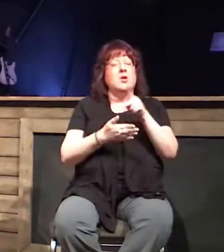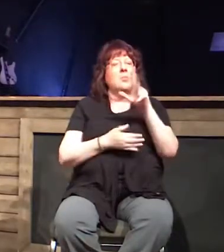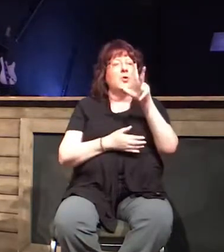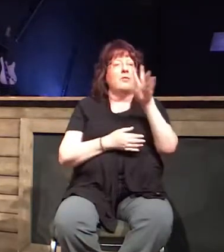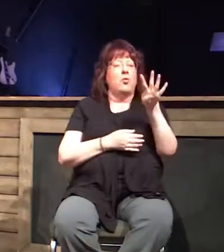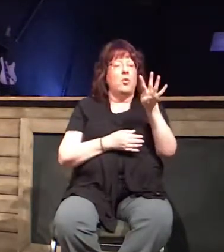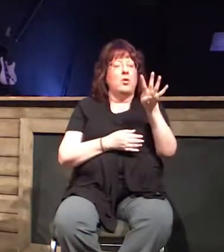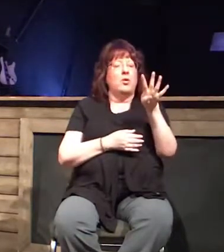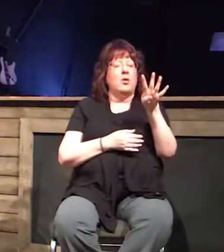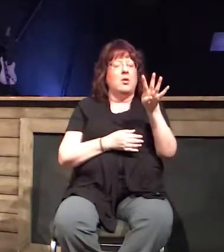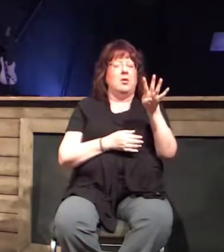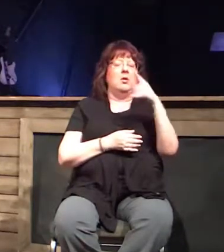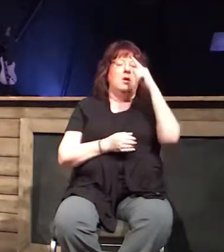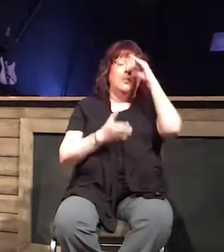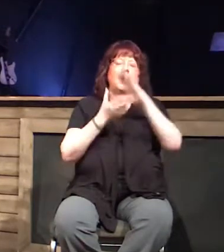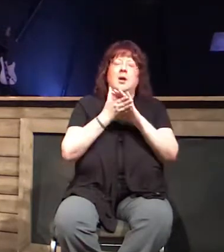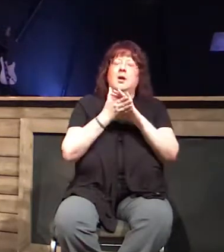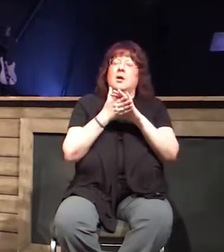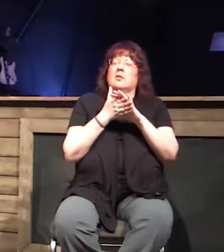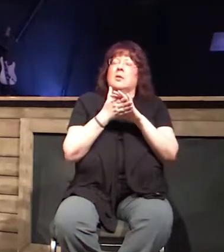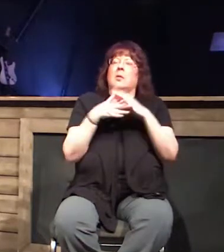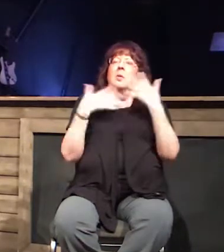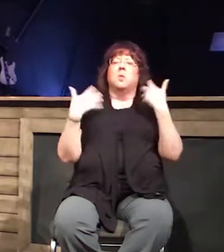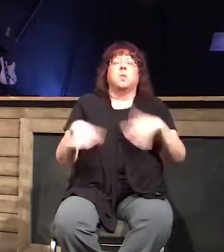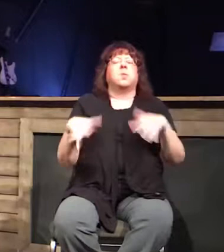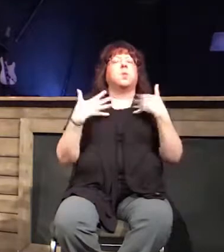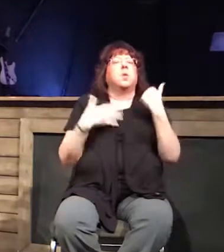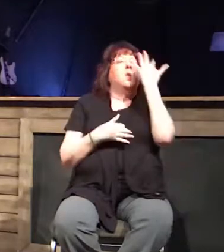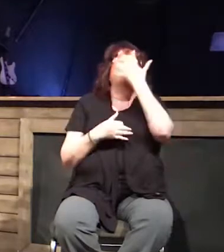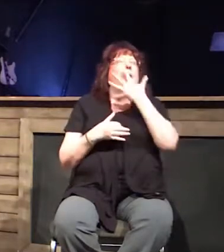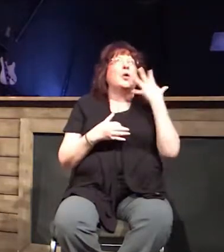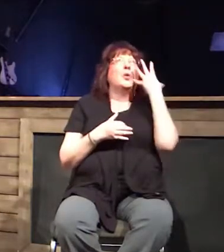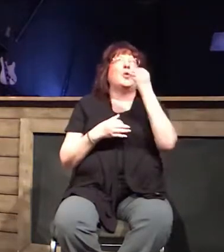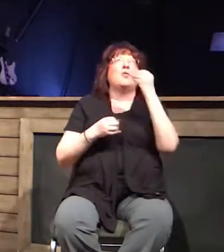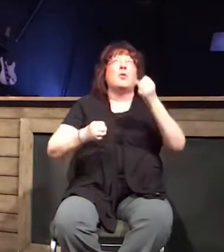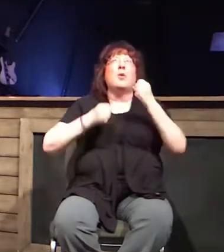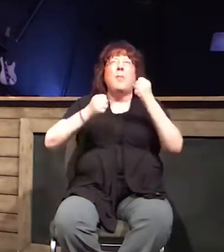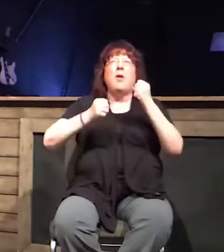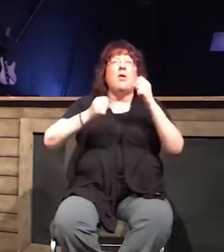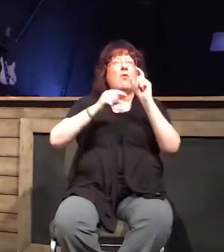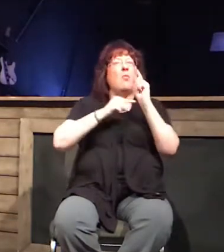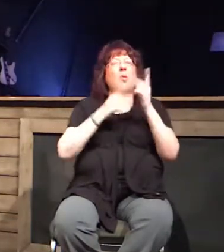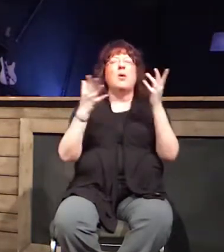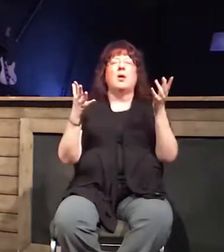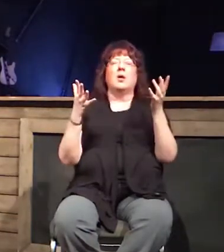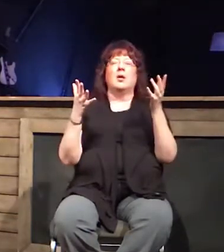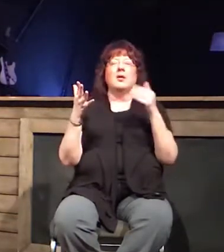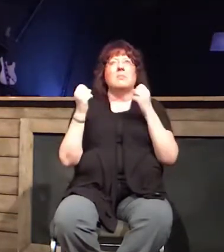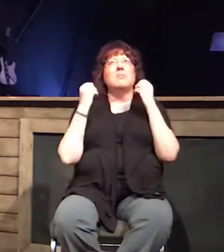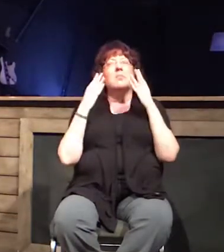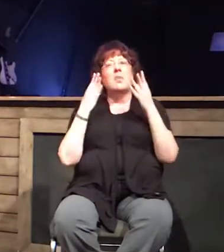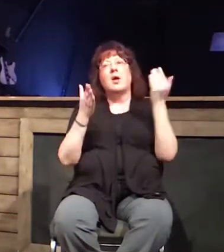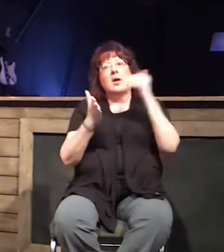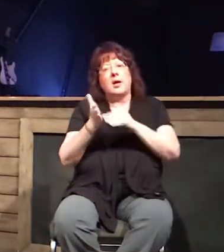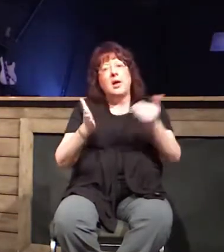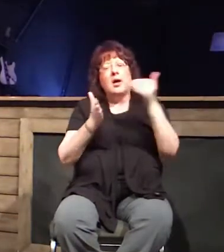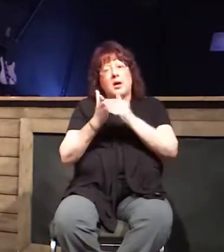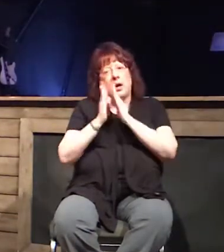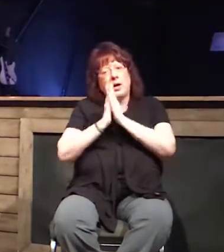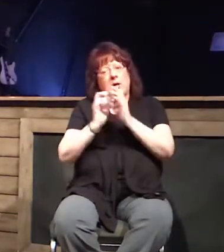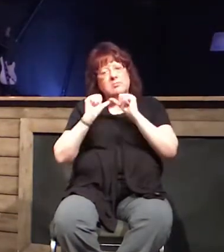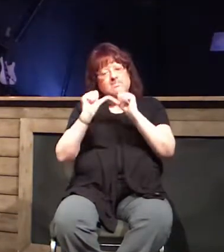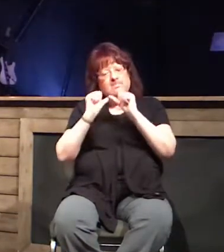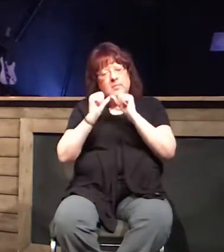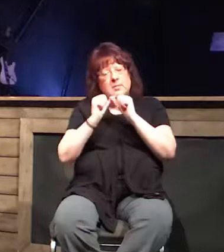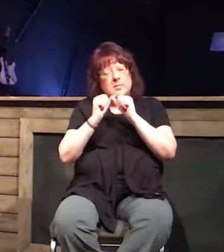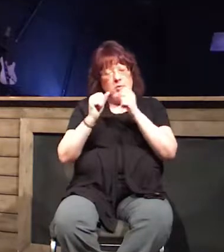34, I believe is just, it's just such a beautiful, beautiful, powerful moment. We could spend hours just trying to unpack this